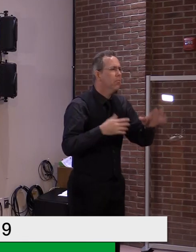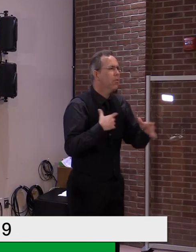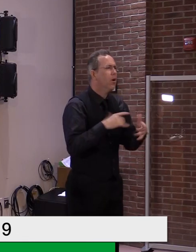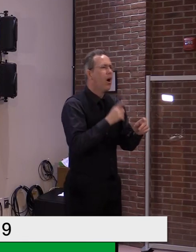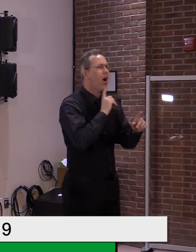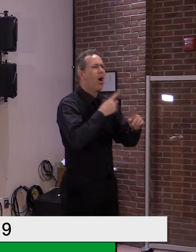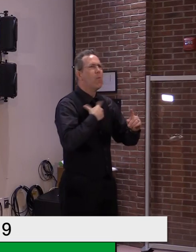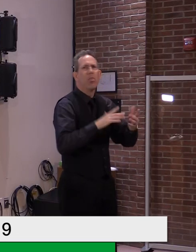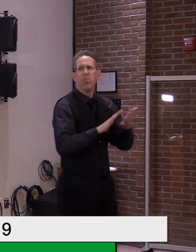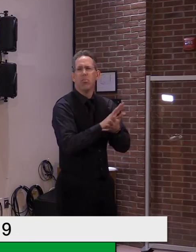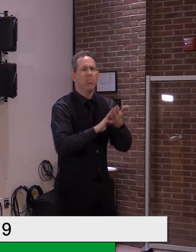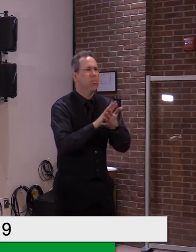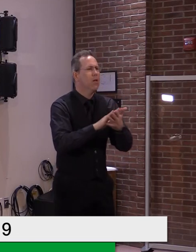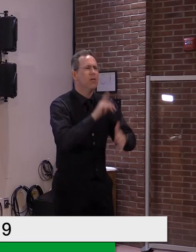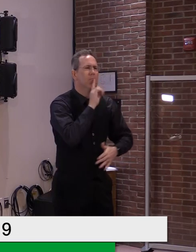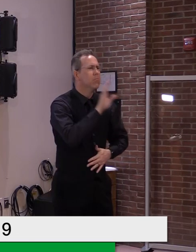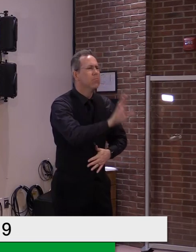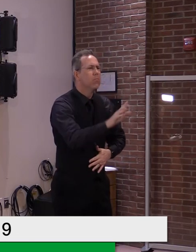public.